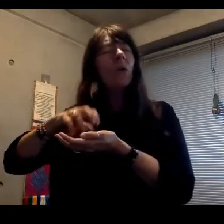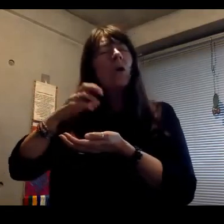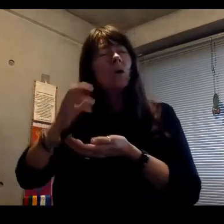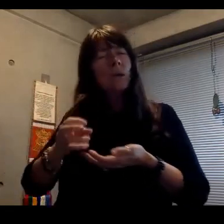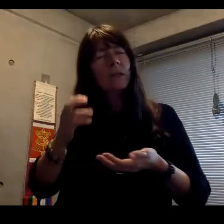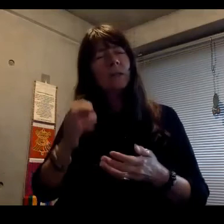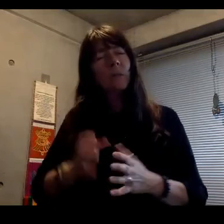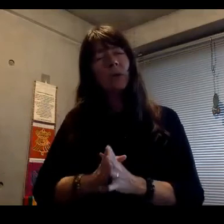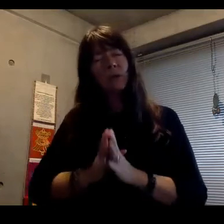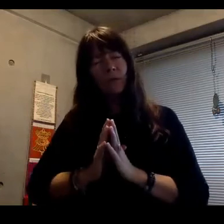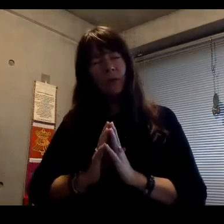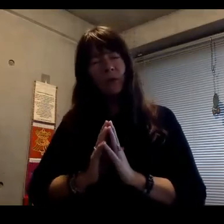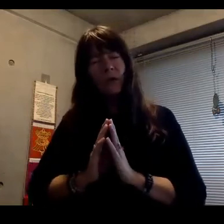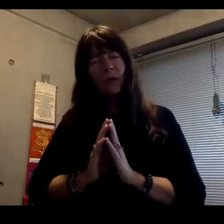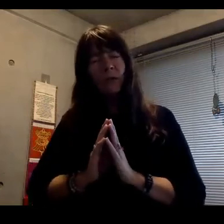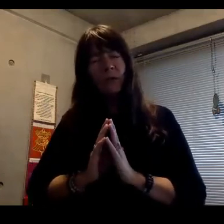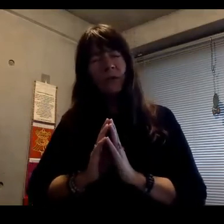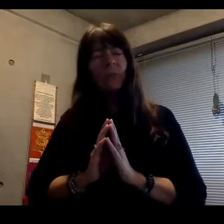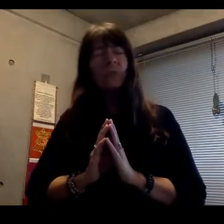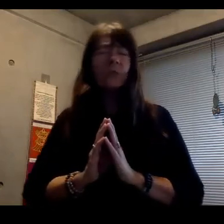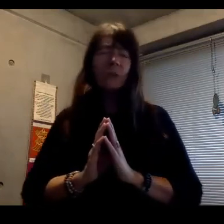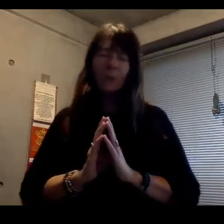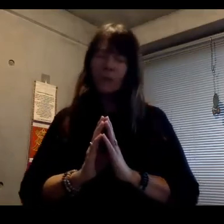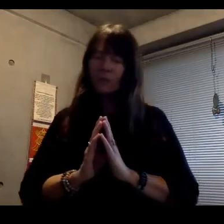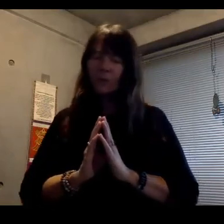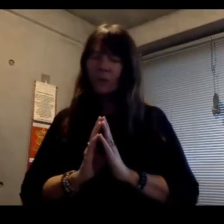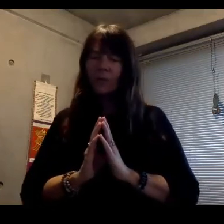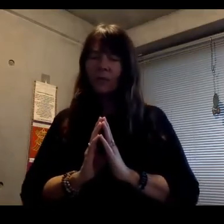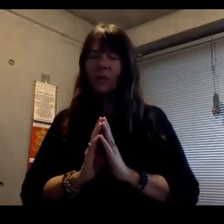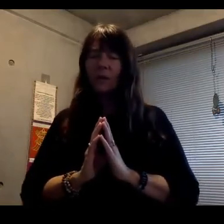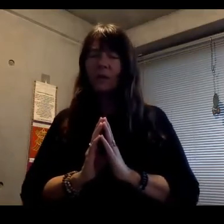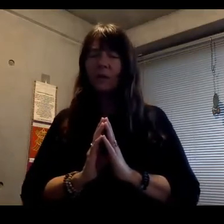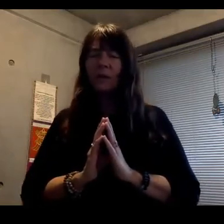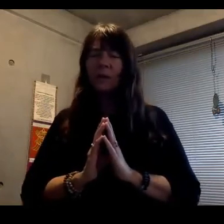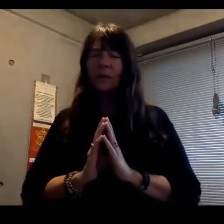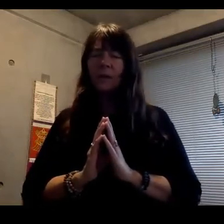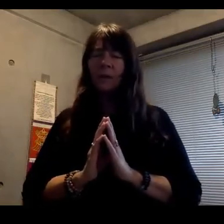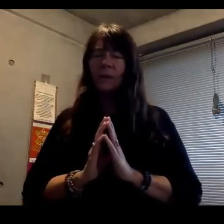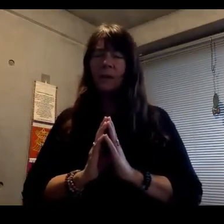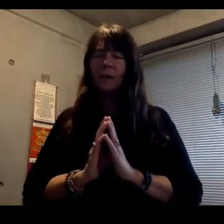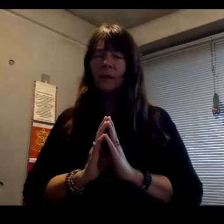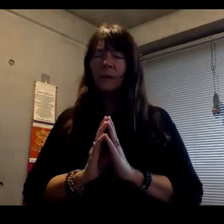So always it's important for you to check for yourself to see what is true and what is not.